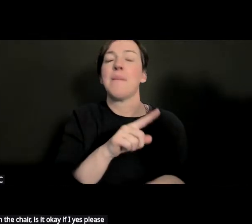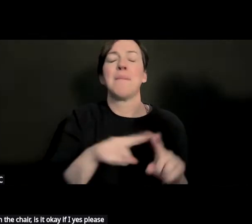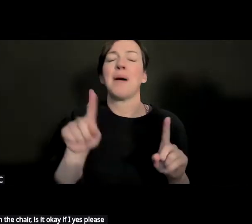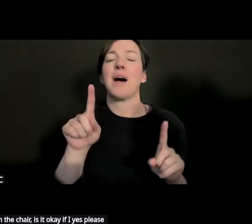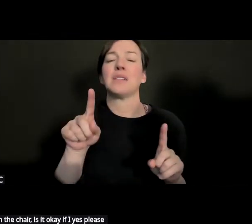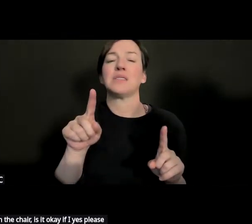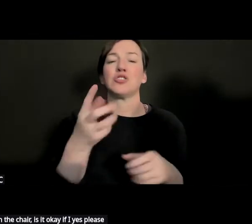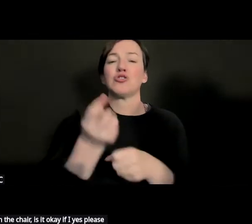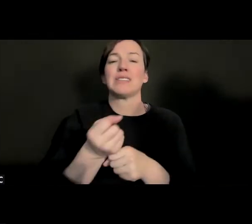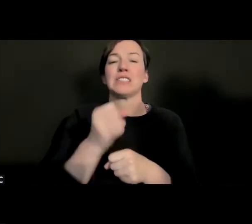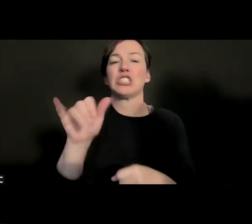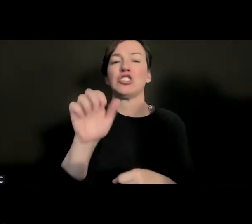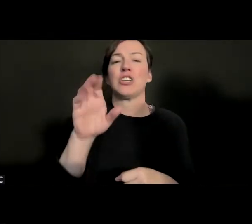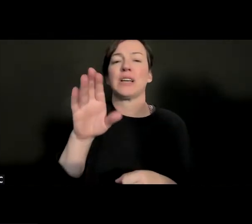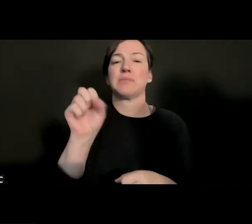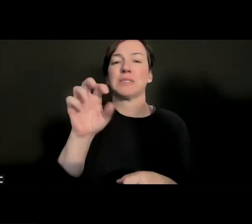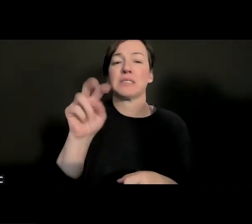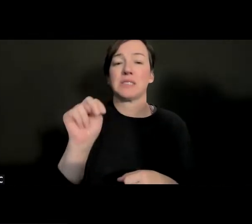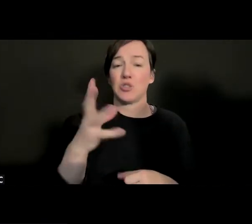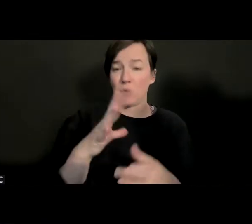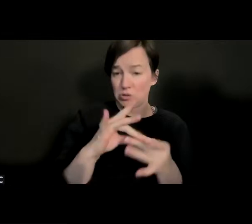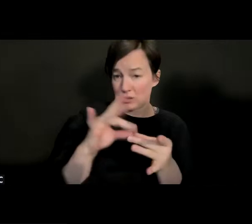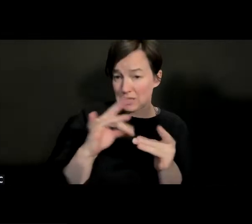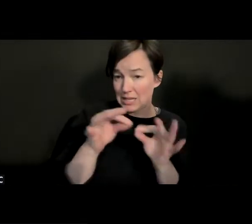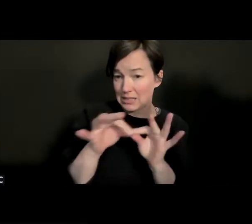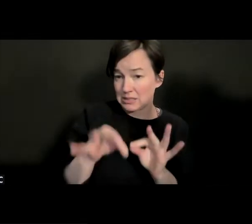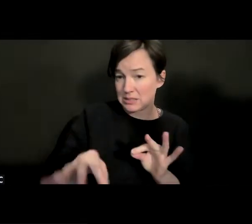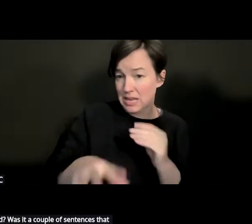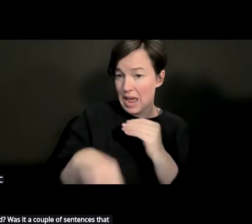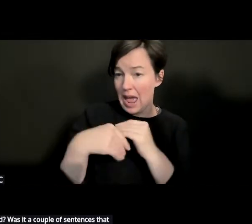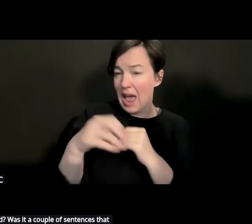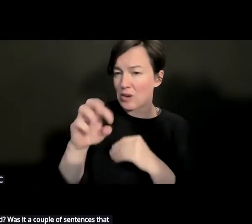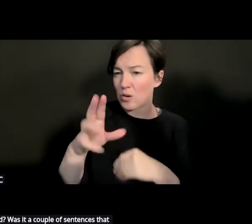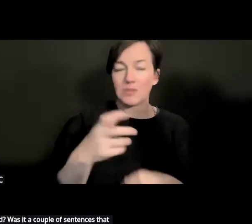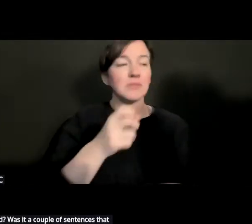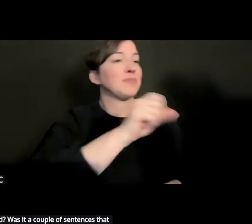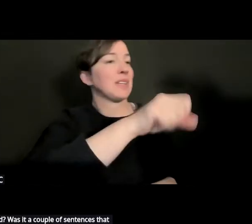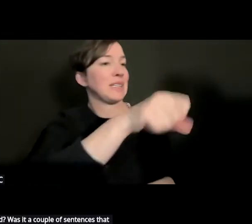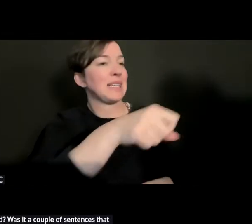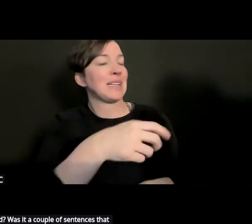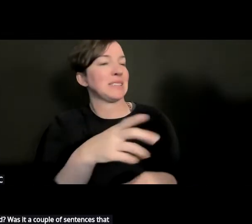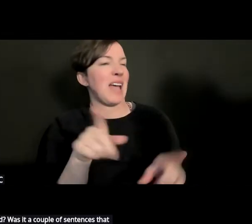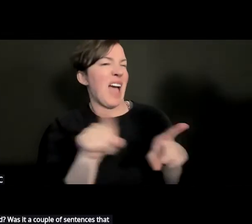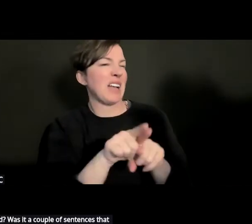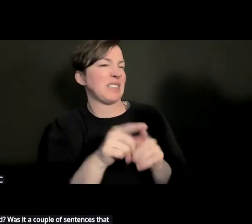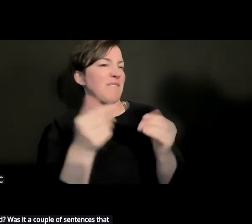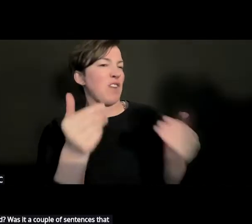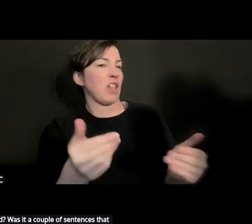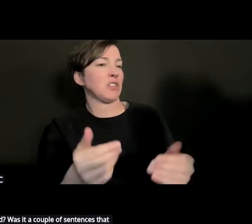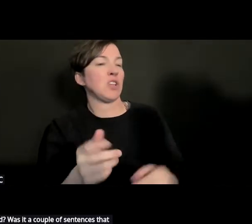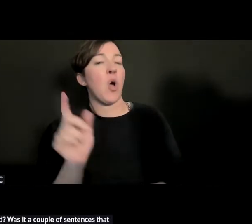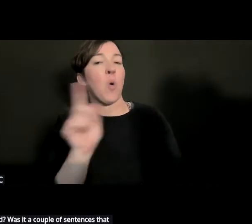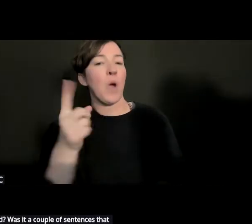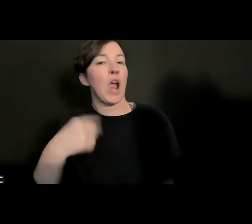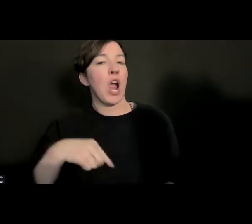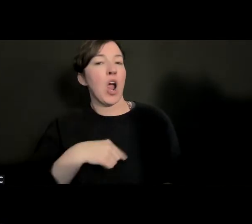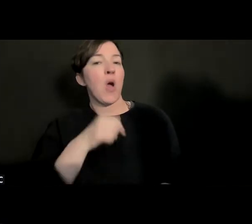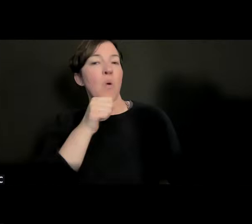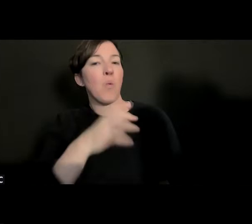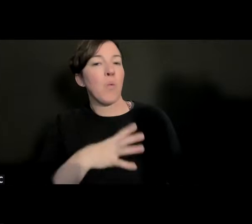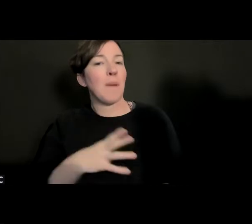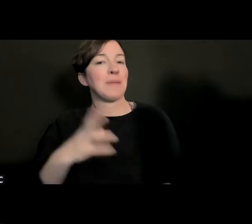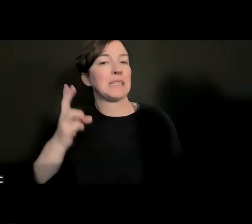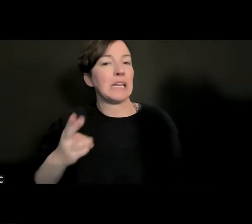Trustee Jacobson, what did you have in mind? Was there a couple of sentences that you wanted to add, or? Yes, it's as follows. Whereas women's historic